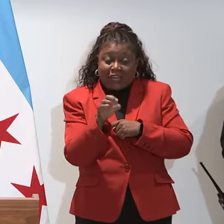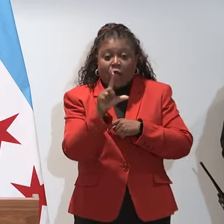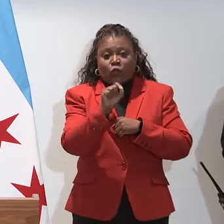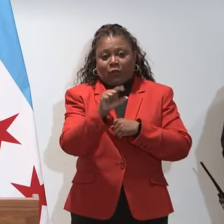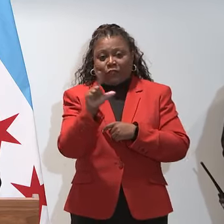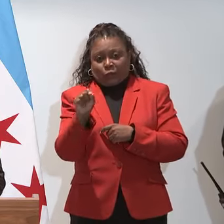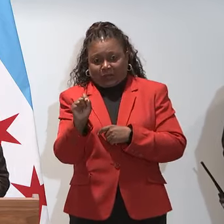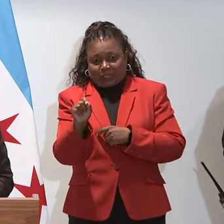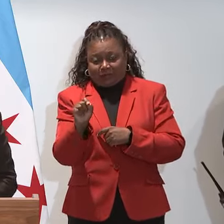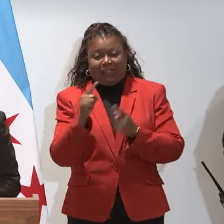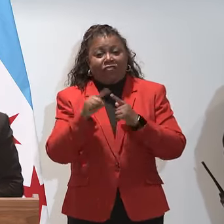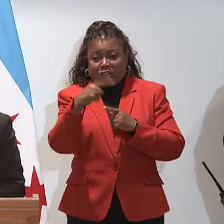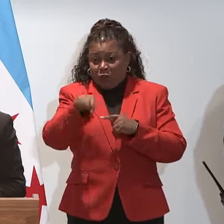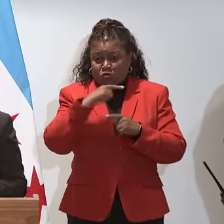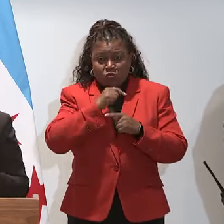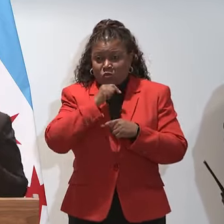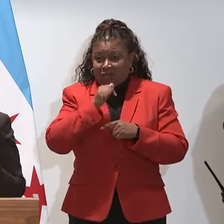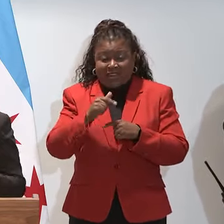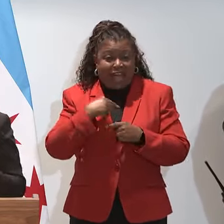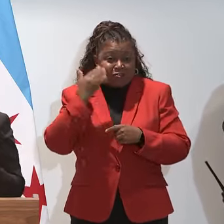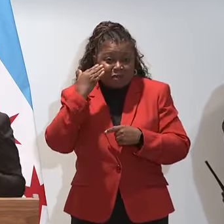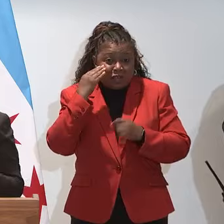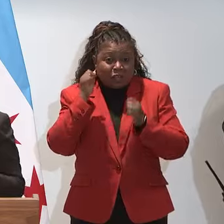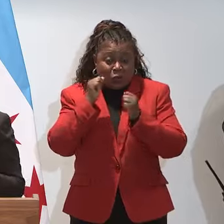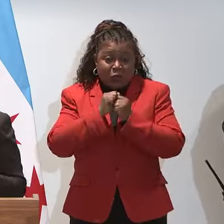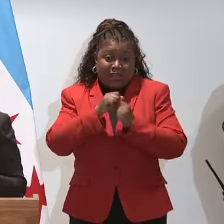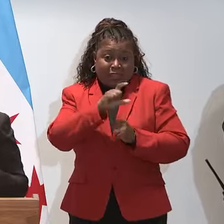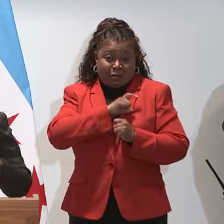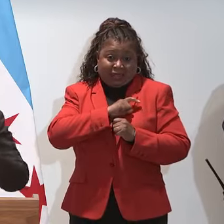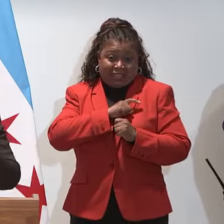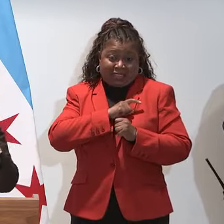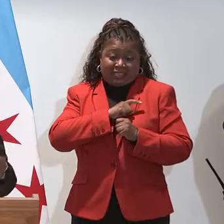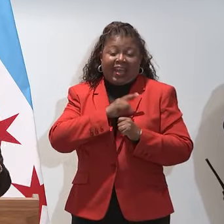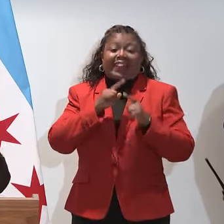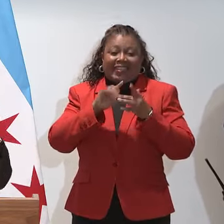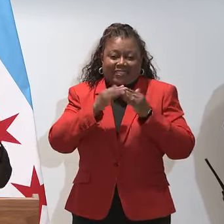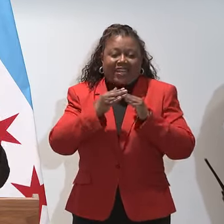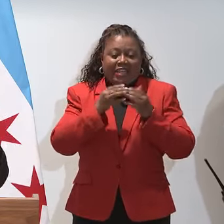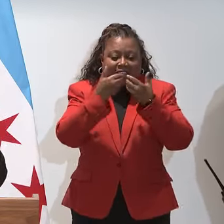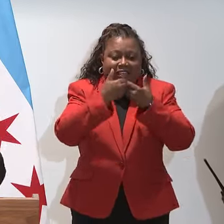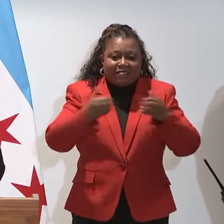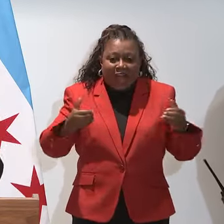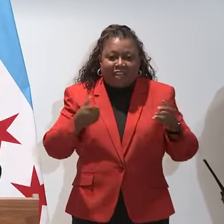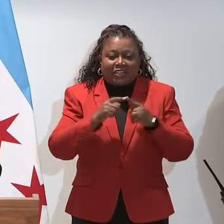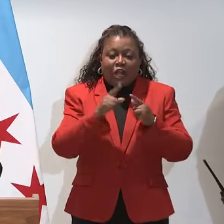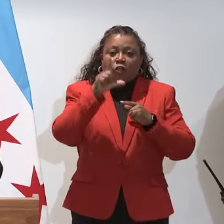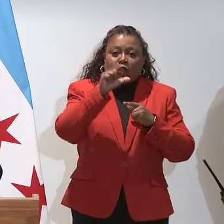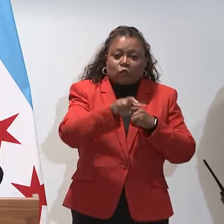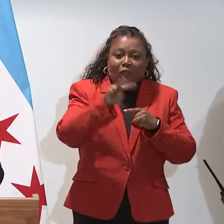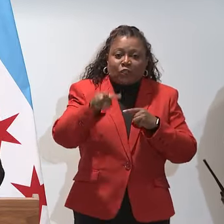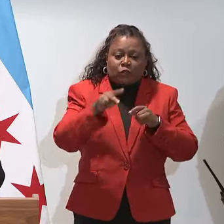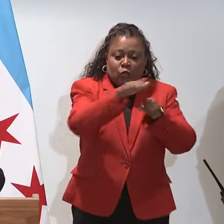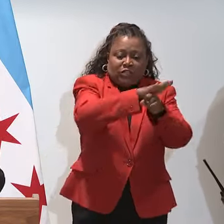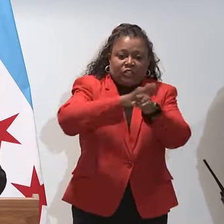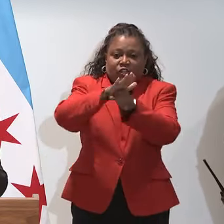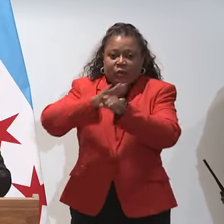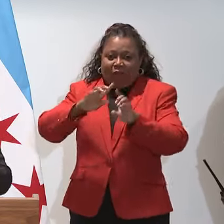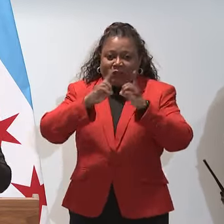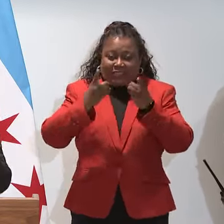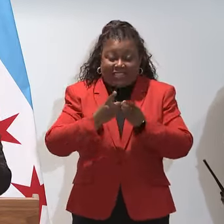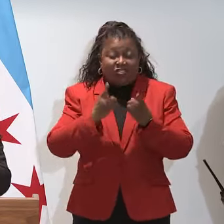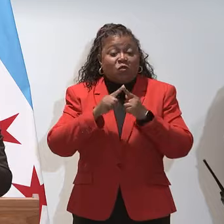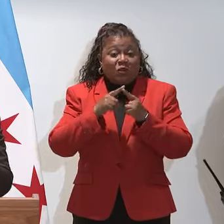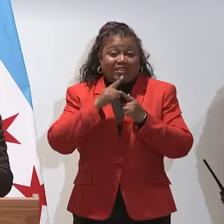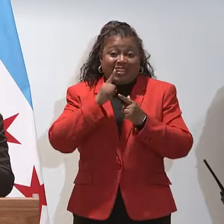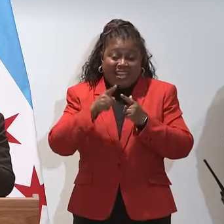and 2020. And for those of you who are not familiar with police parlance, the city is divided up into 22 geographic districts,